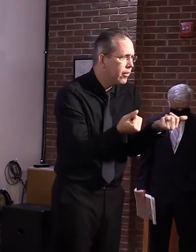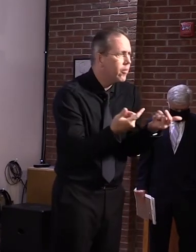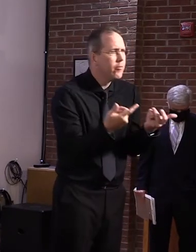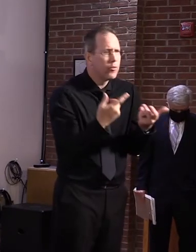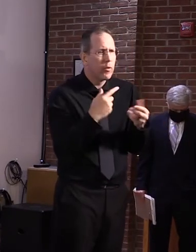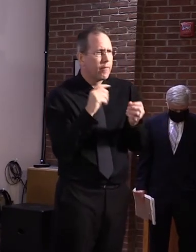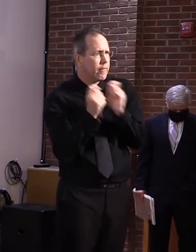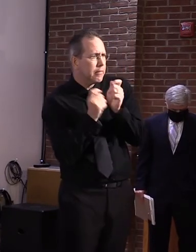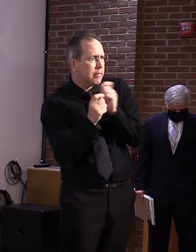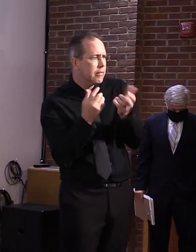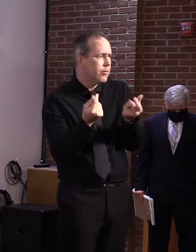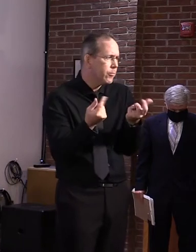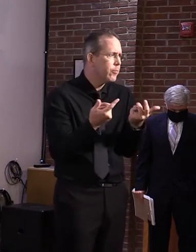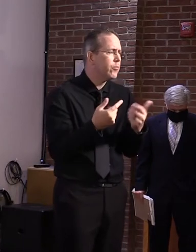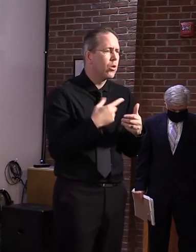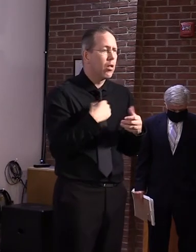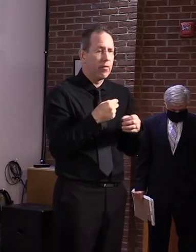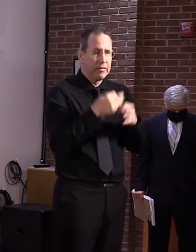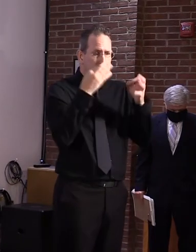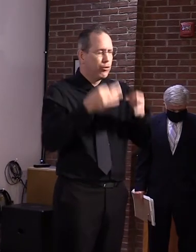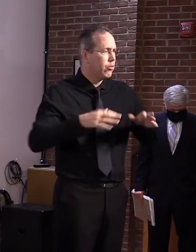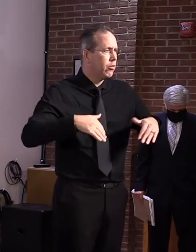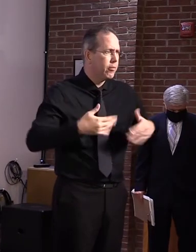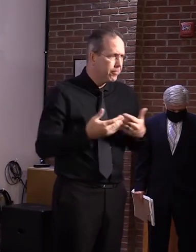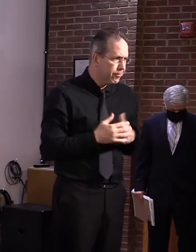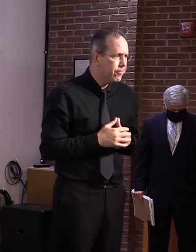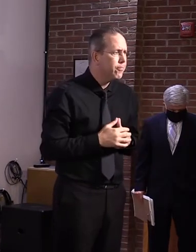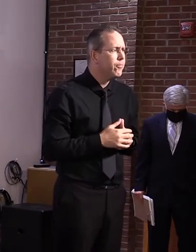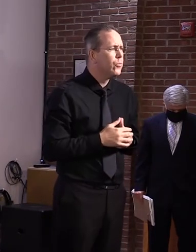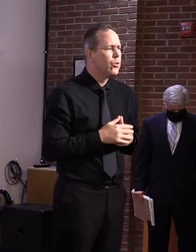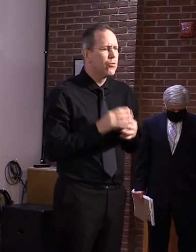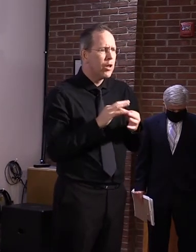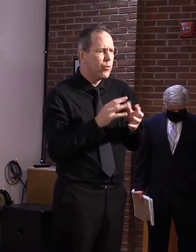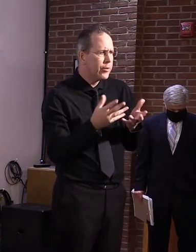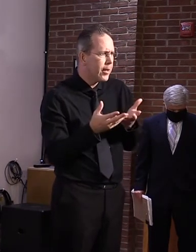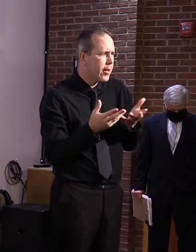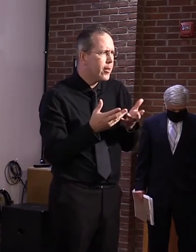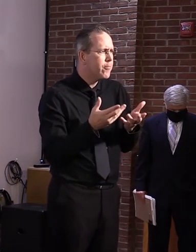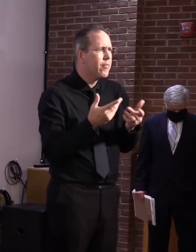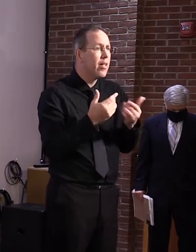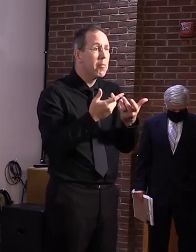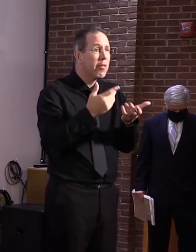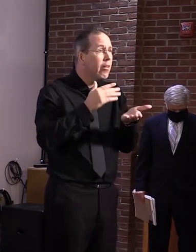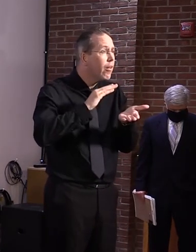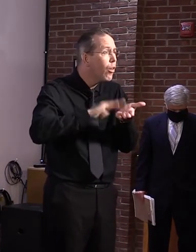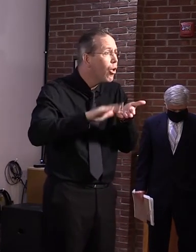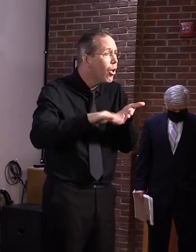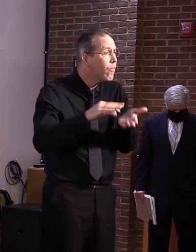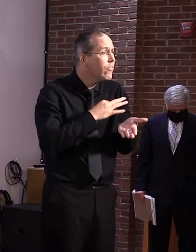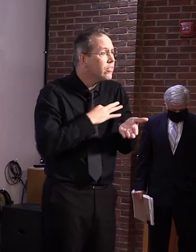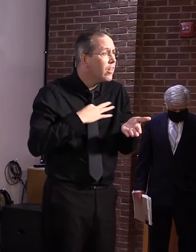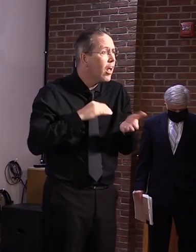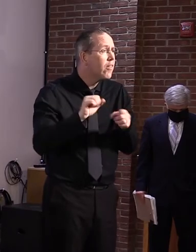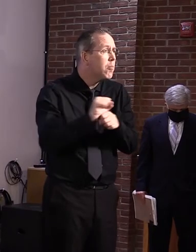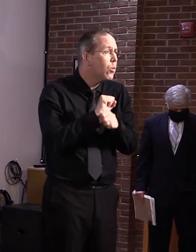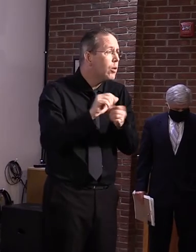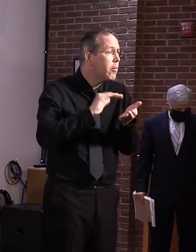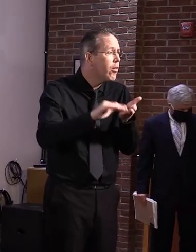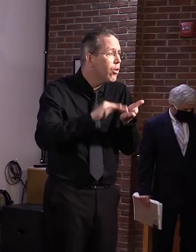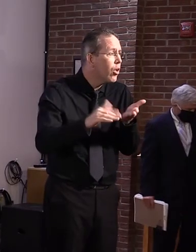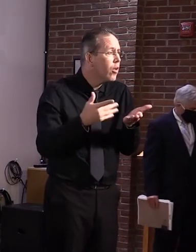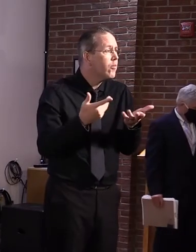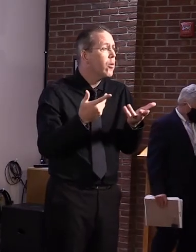have been made with respect to, you know, layoffs and things like that. The Vermont State College system is